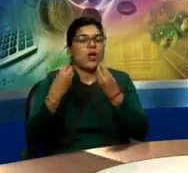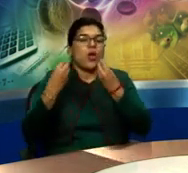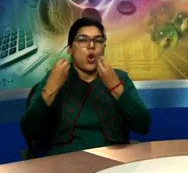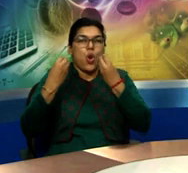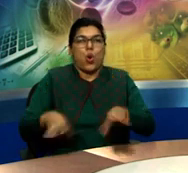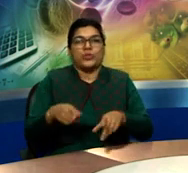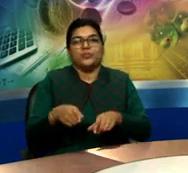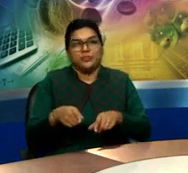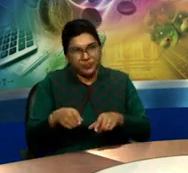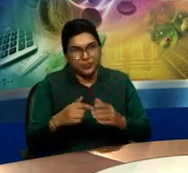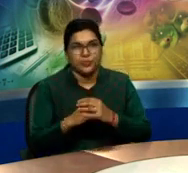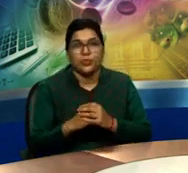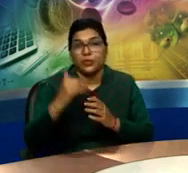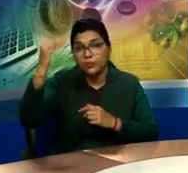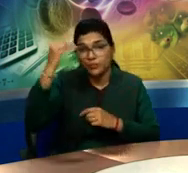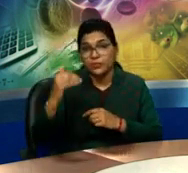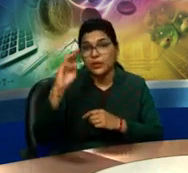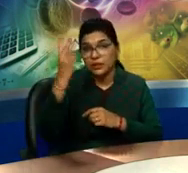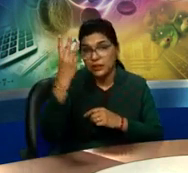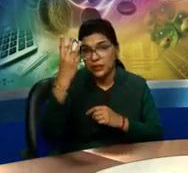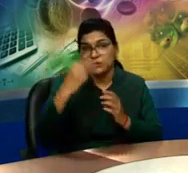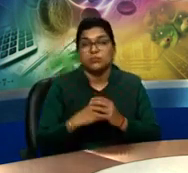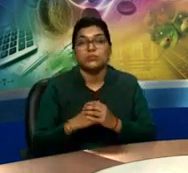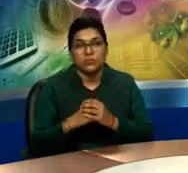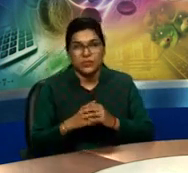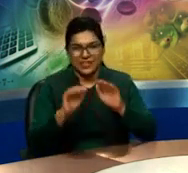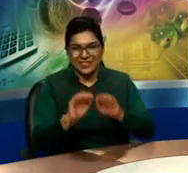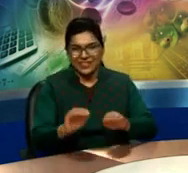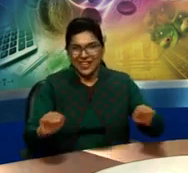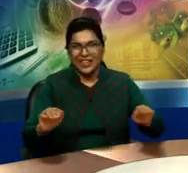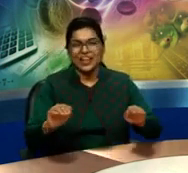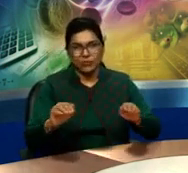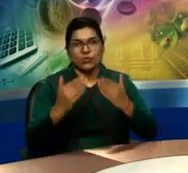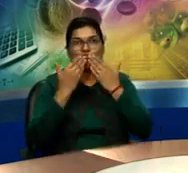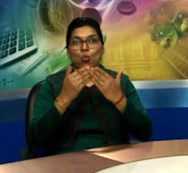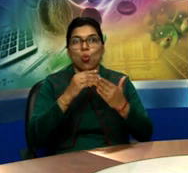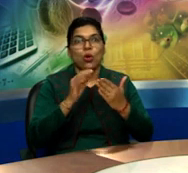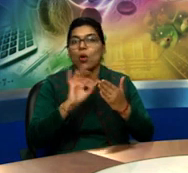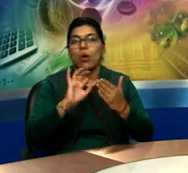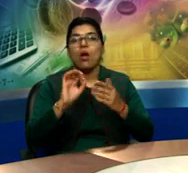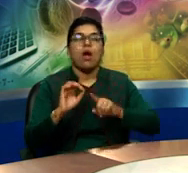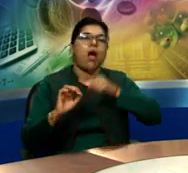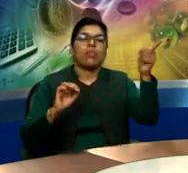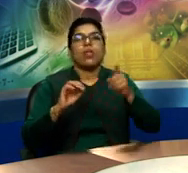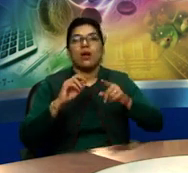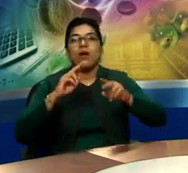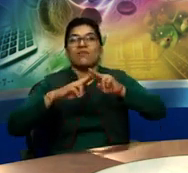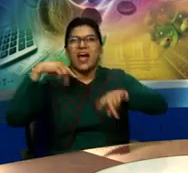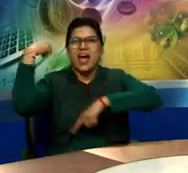any work we are doing, whether at home or at our workplace, we should follow the rules.